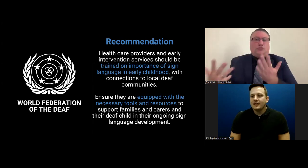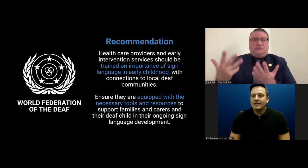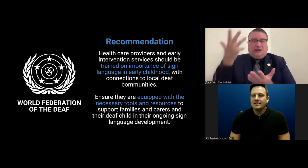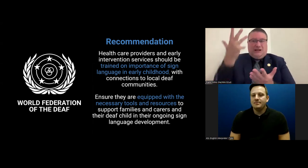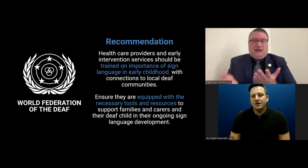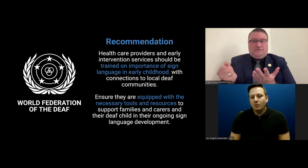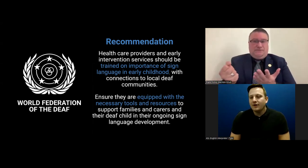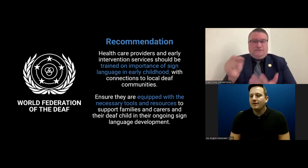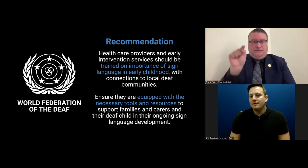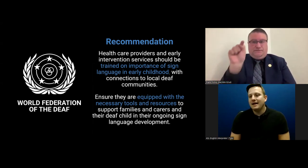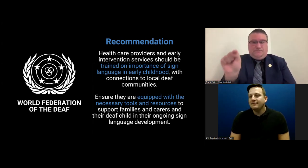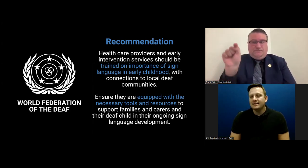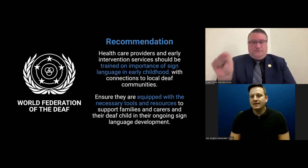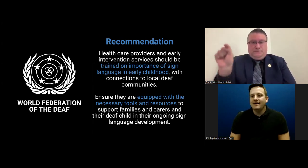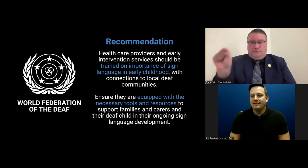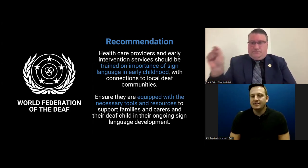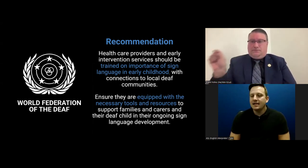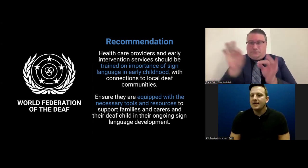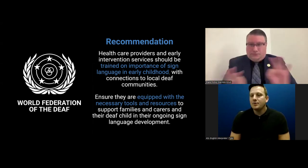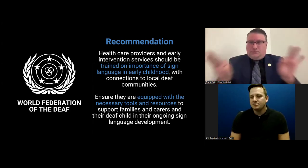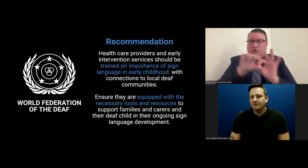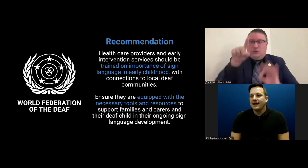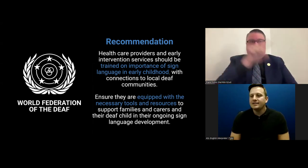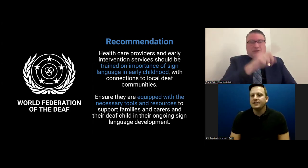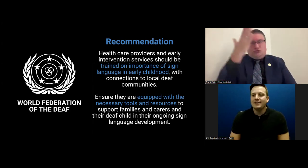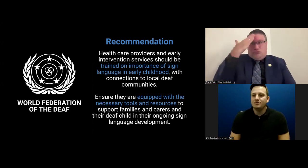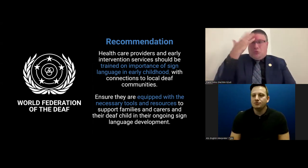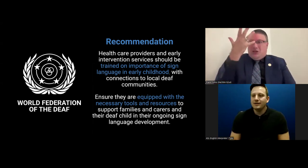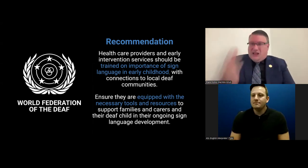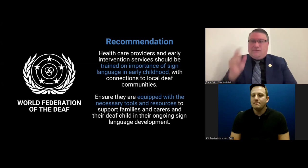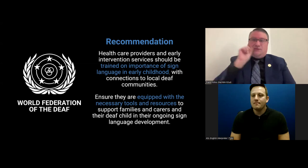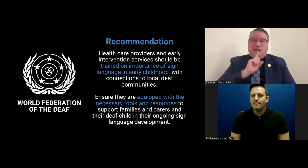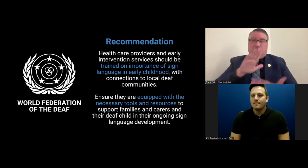They need to be aware of the benefits of having sign language provided to deaf children.